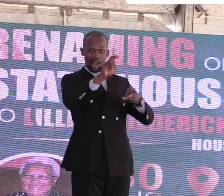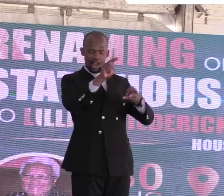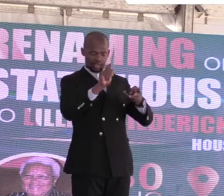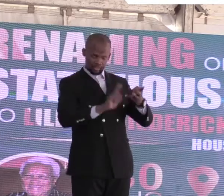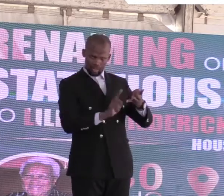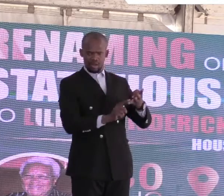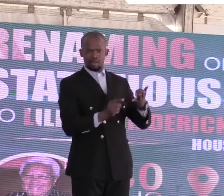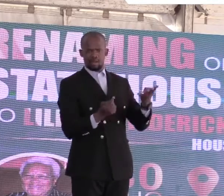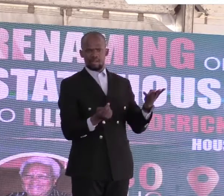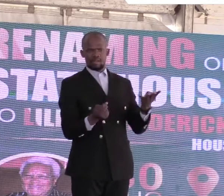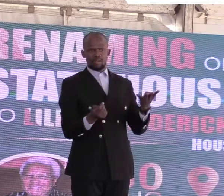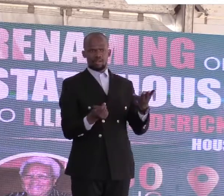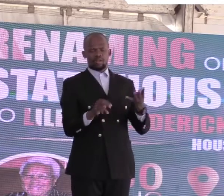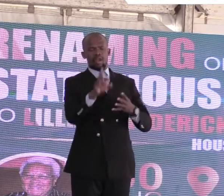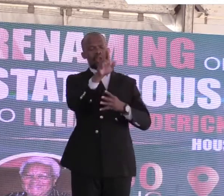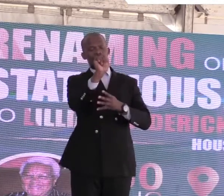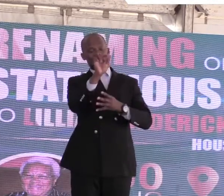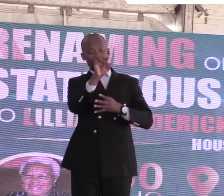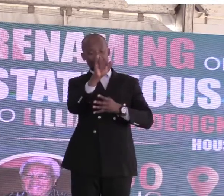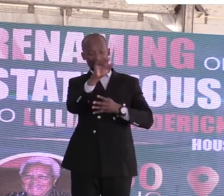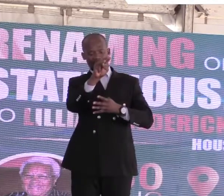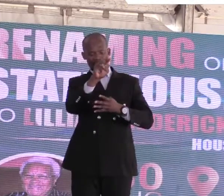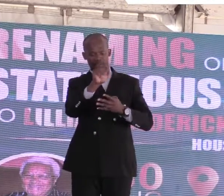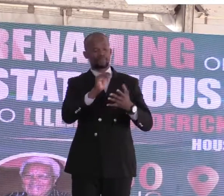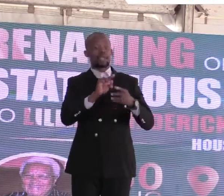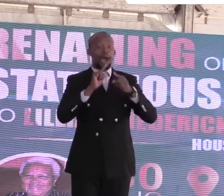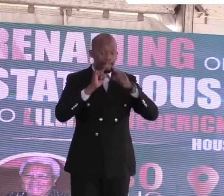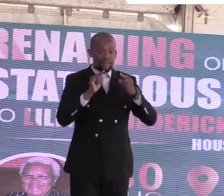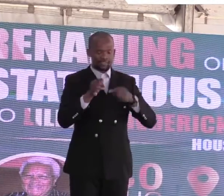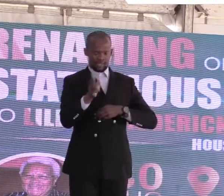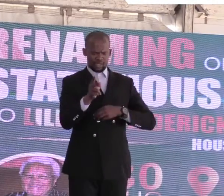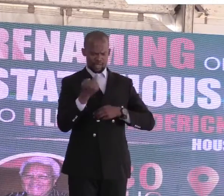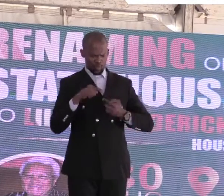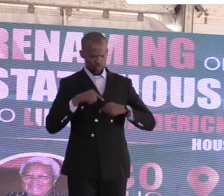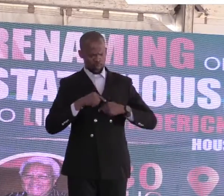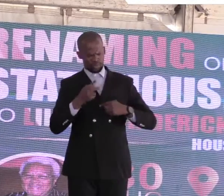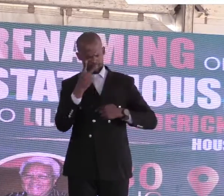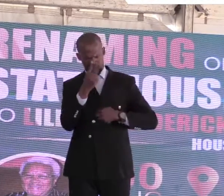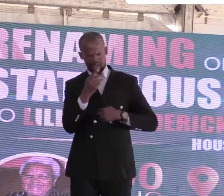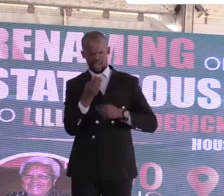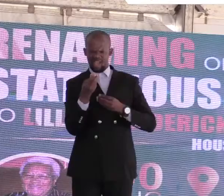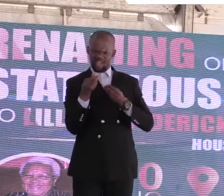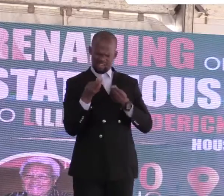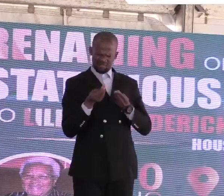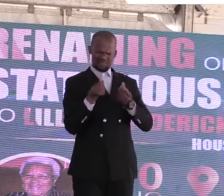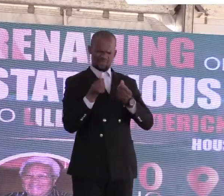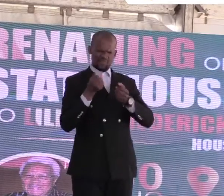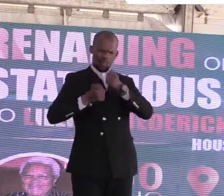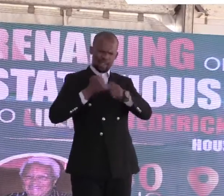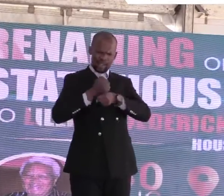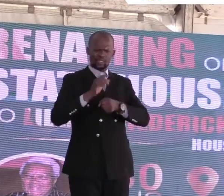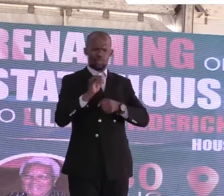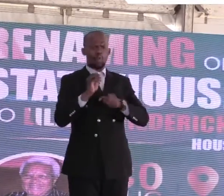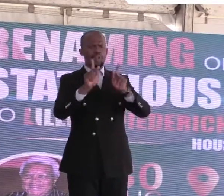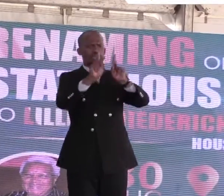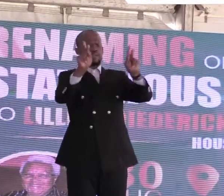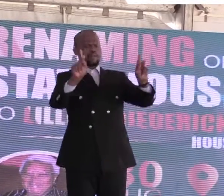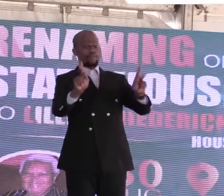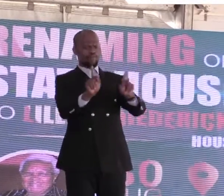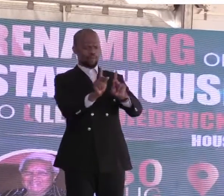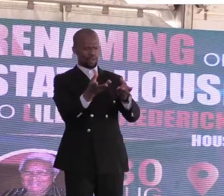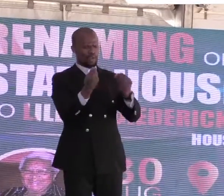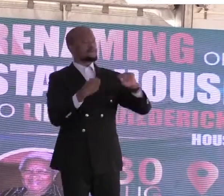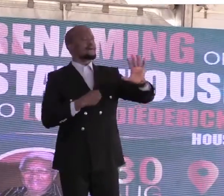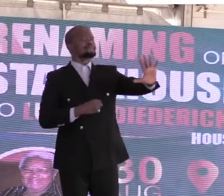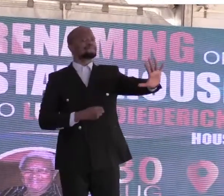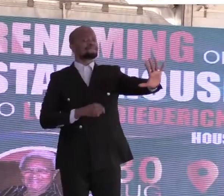Rahima Musa. But then we came across, a few years ago, another photo that had 5 women